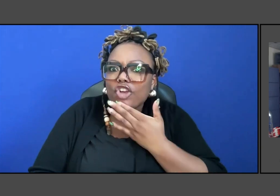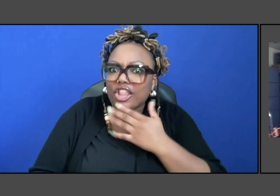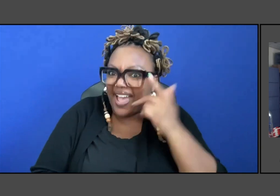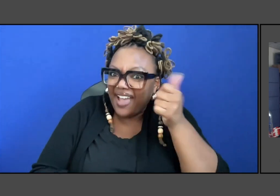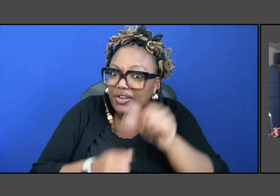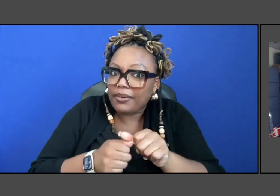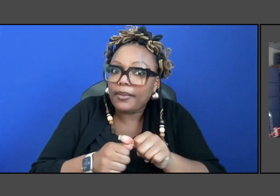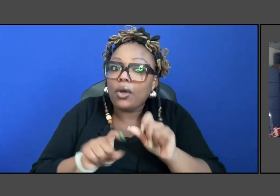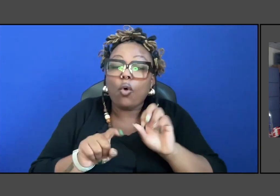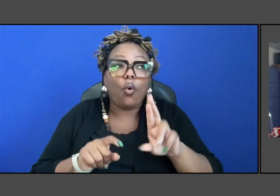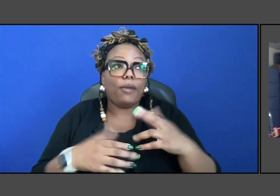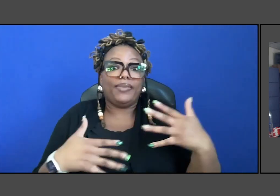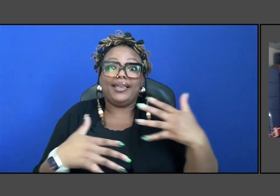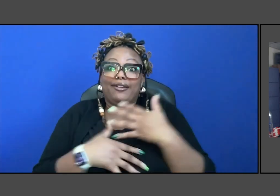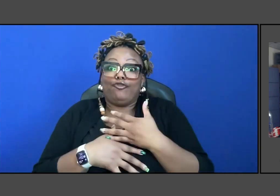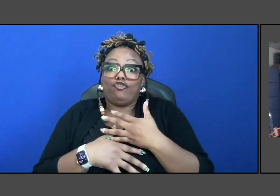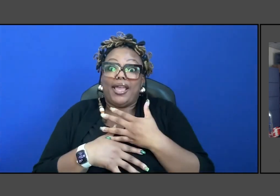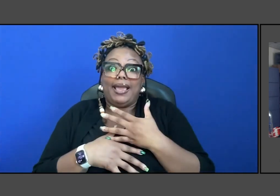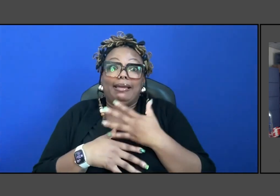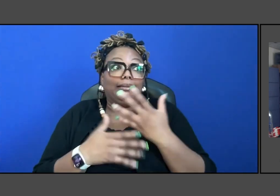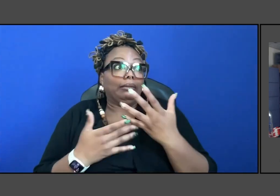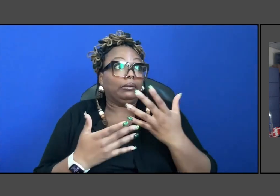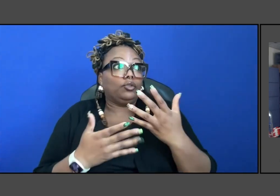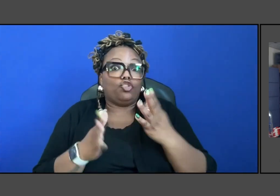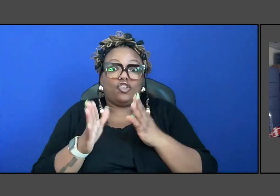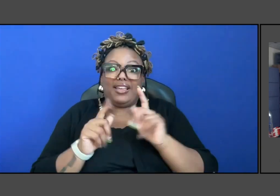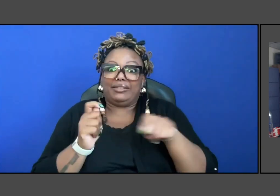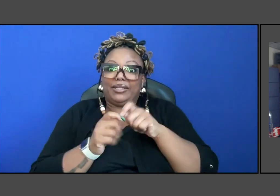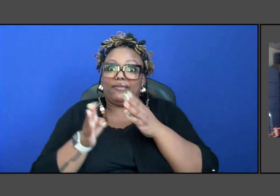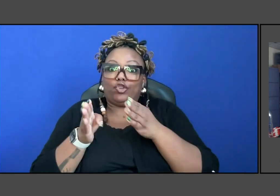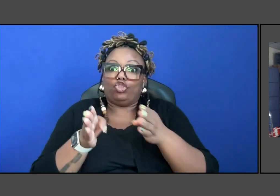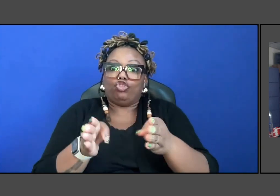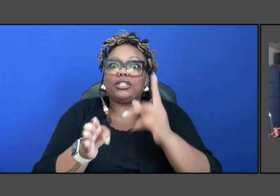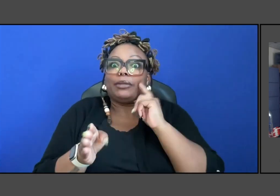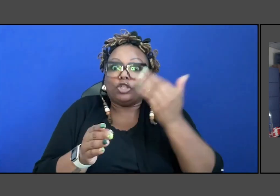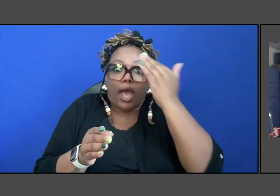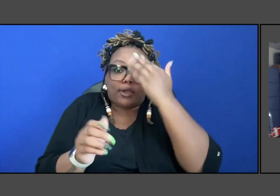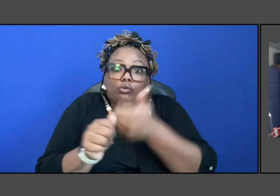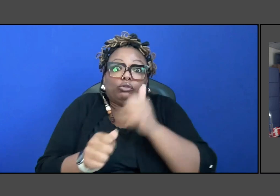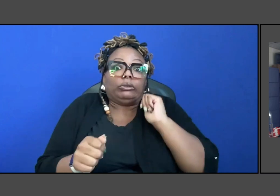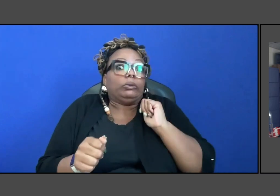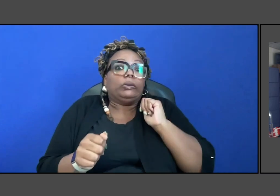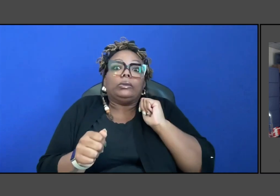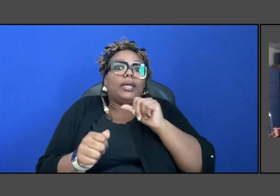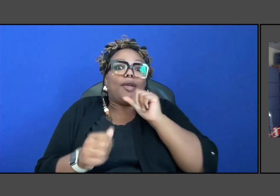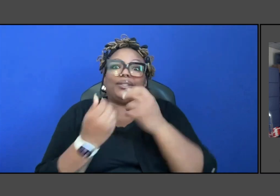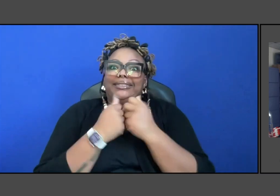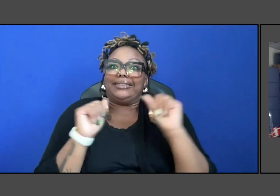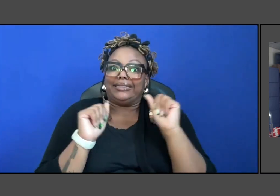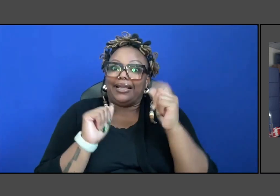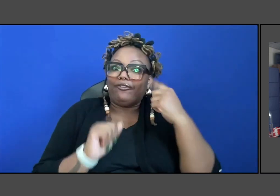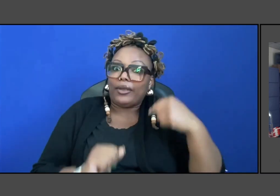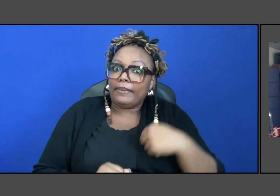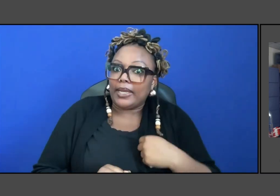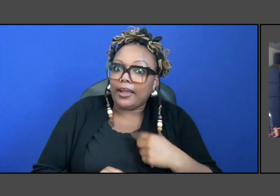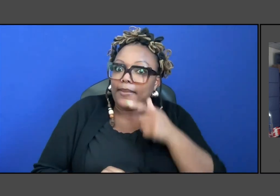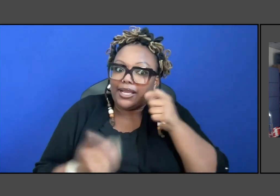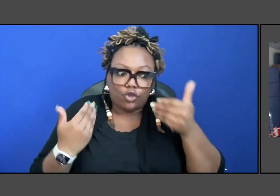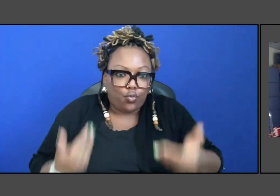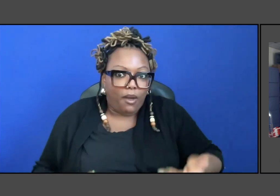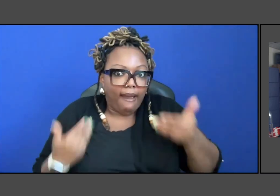to go down certain streets because you knew to stay away because it wasn't safe because of who we were.